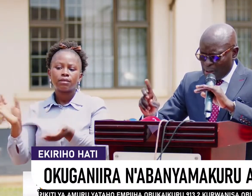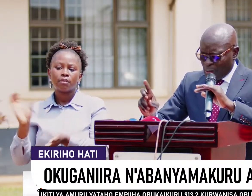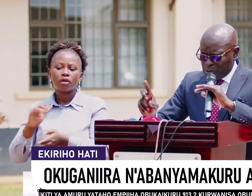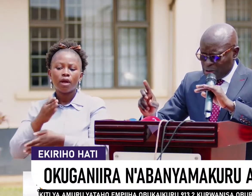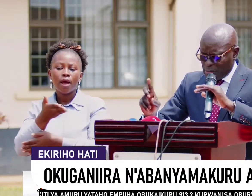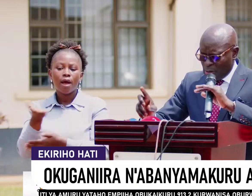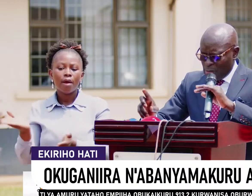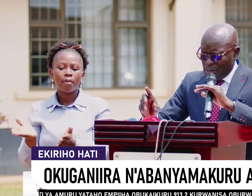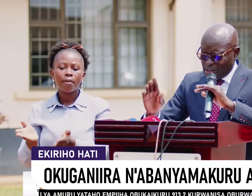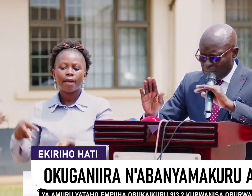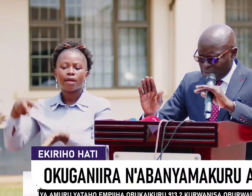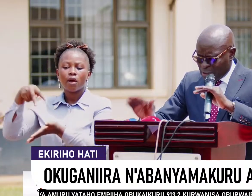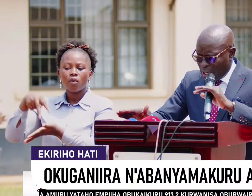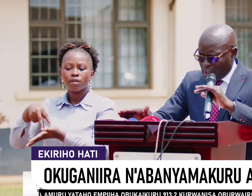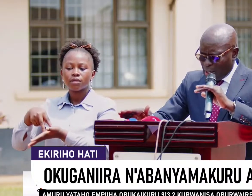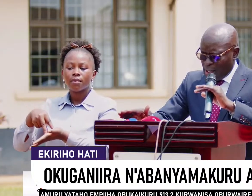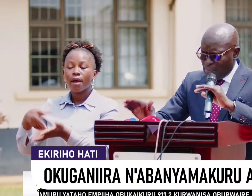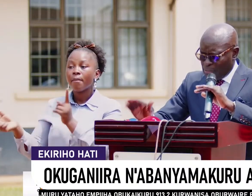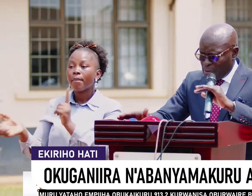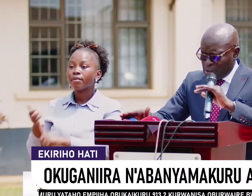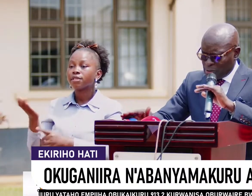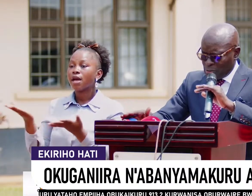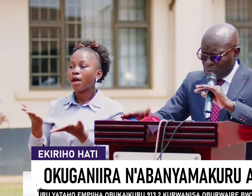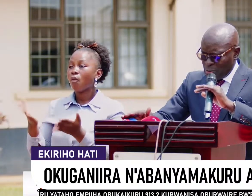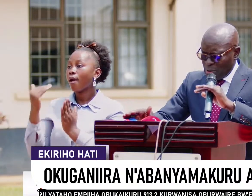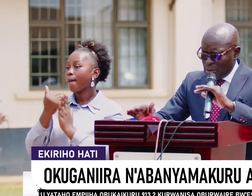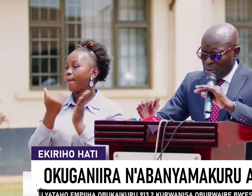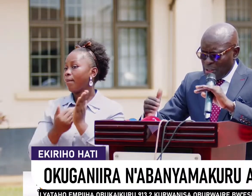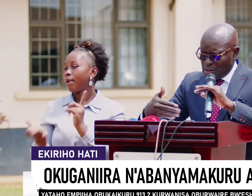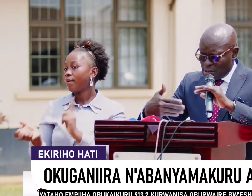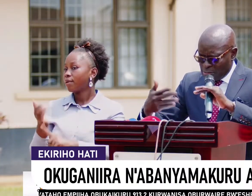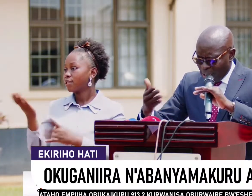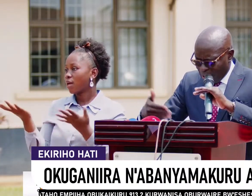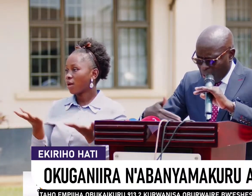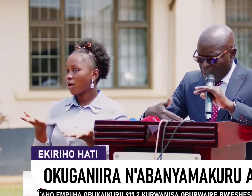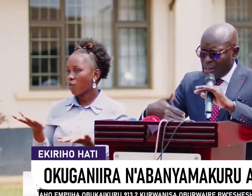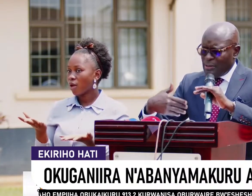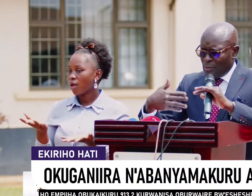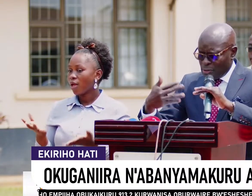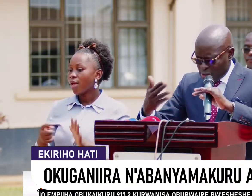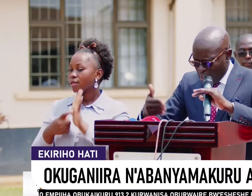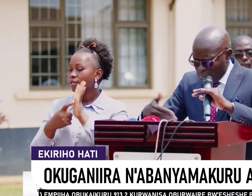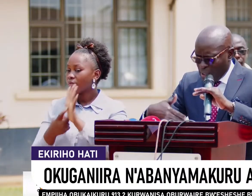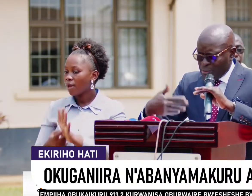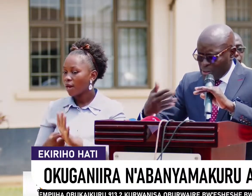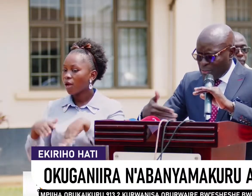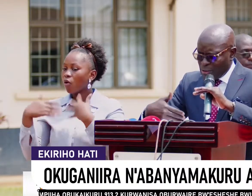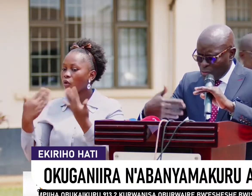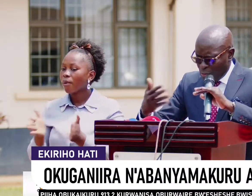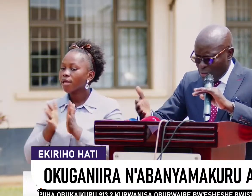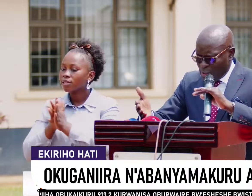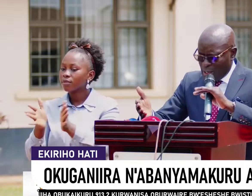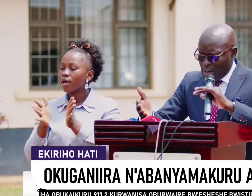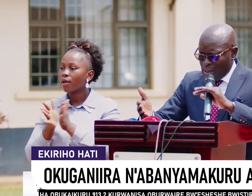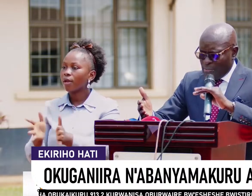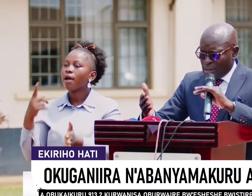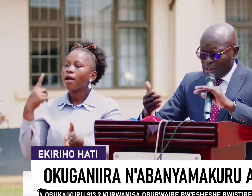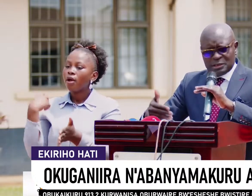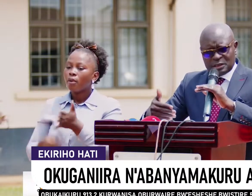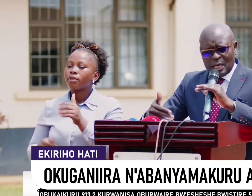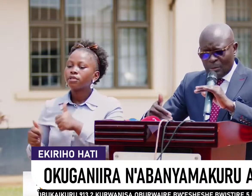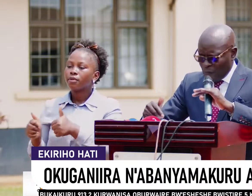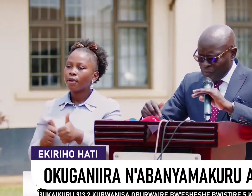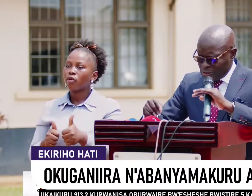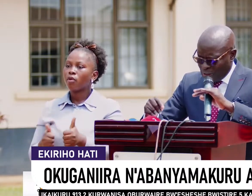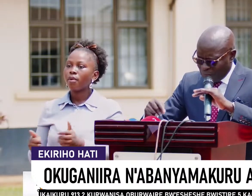abo bagenda kwesimbawo bajja bisanga empapula ezo ezibaraga oba zirambika biki balina okugoberera